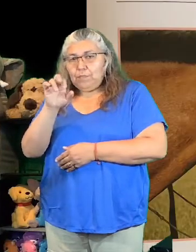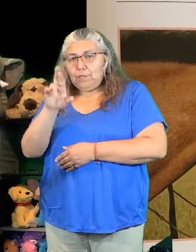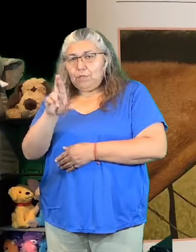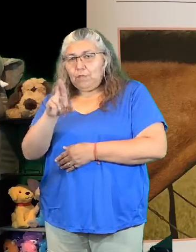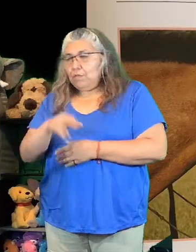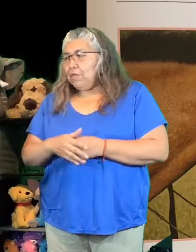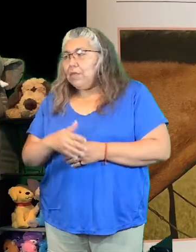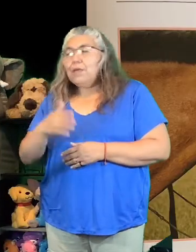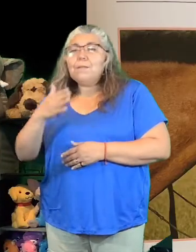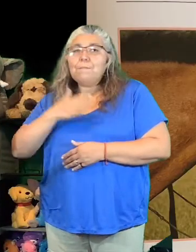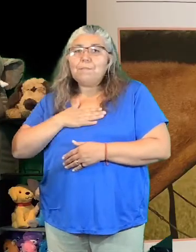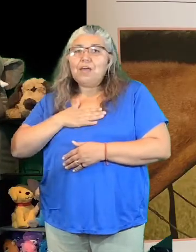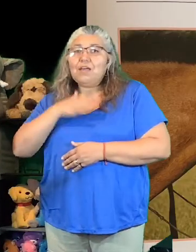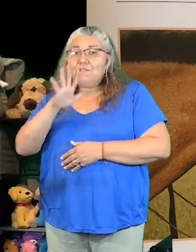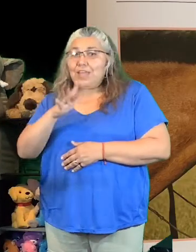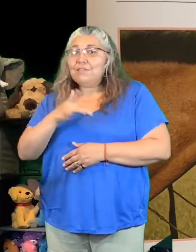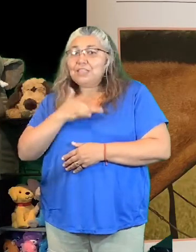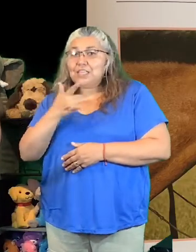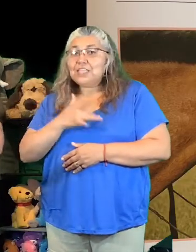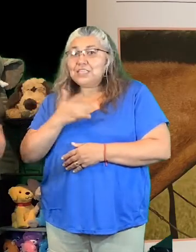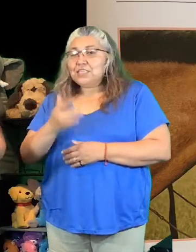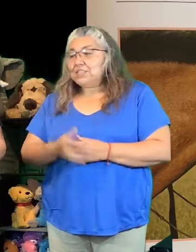My Five Senses.